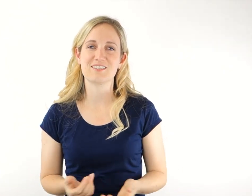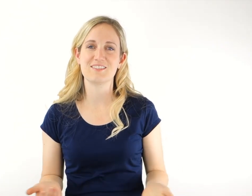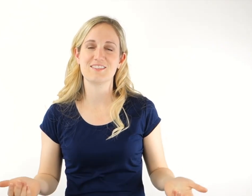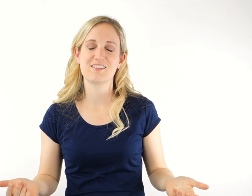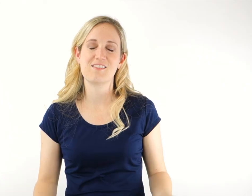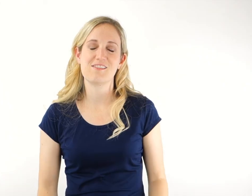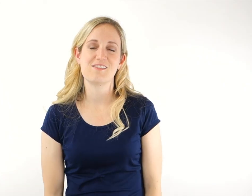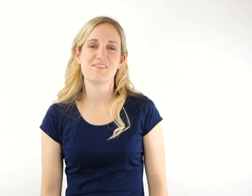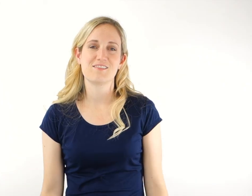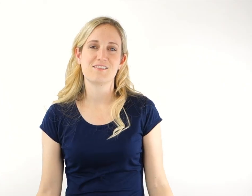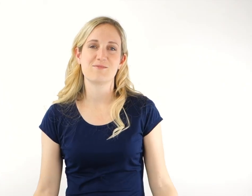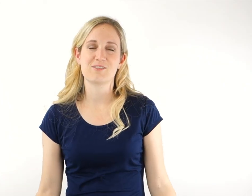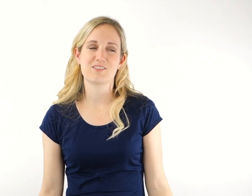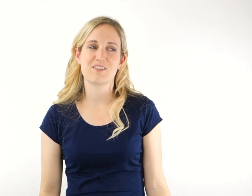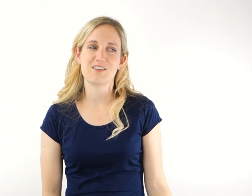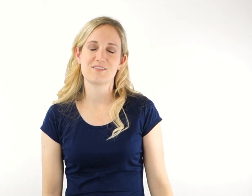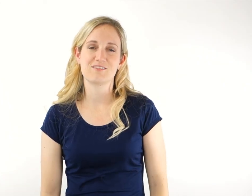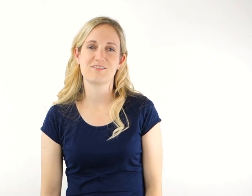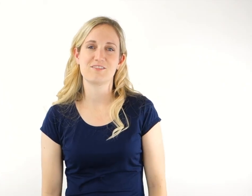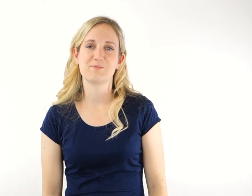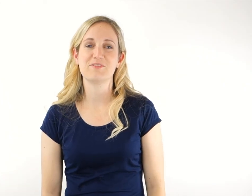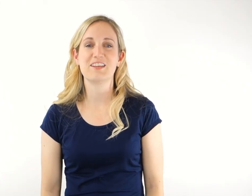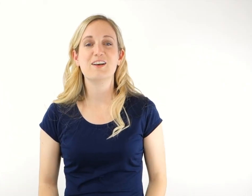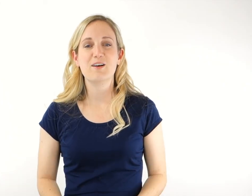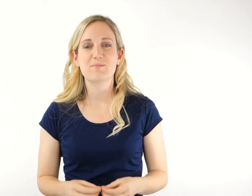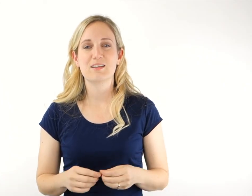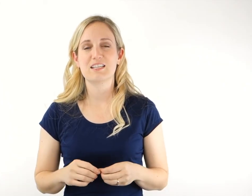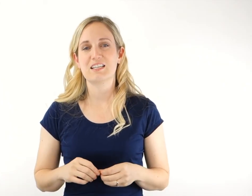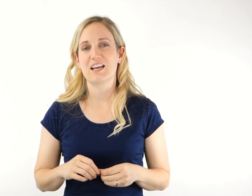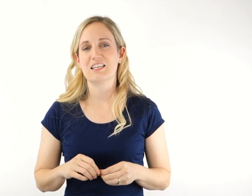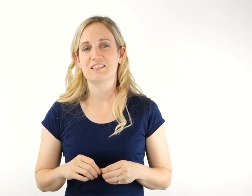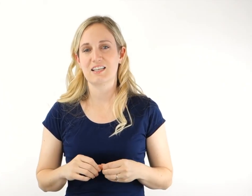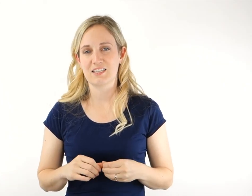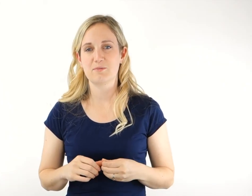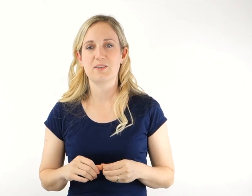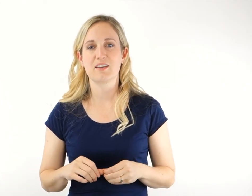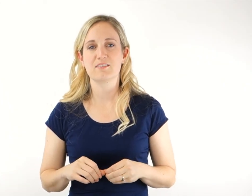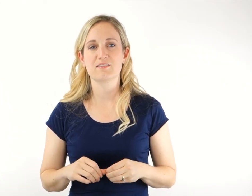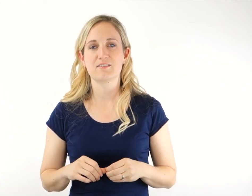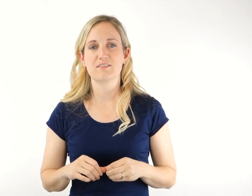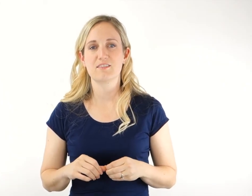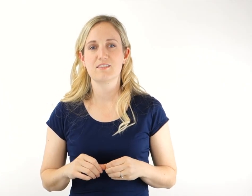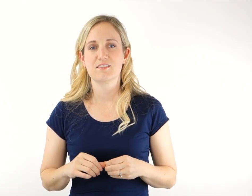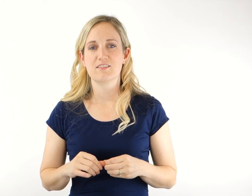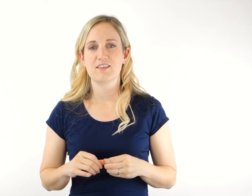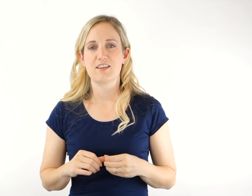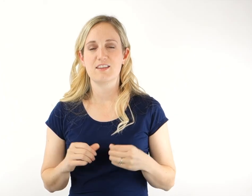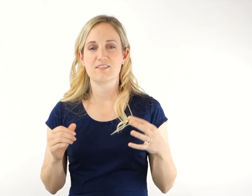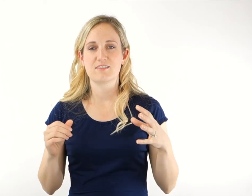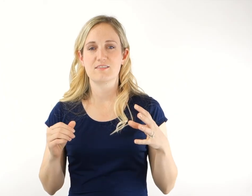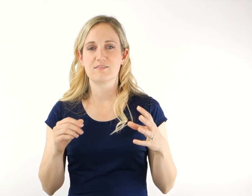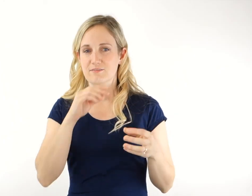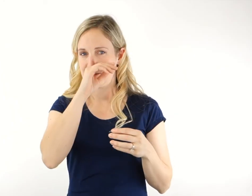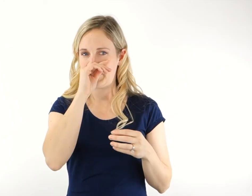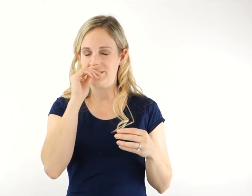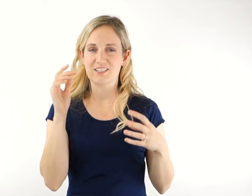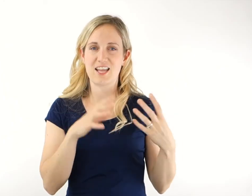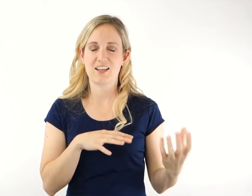because I don't want to cry during the movie. But I like it because it's a